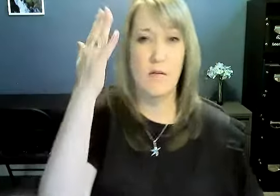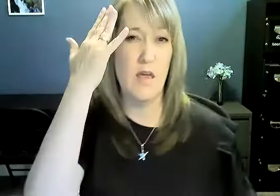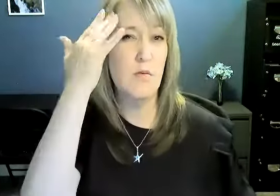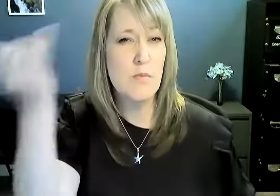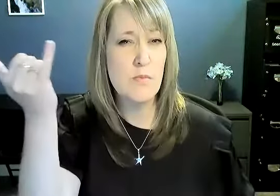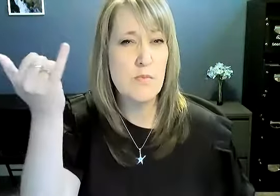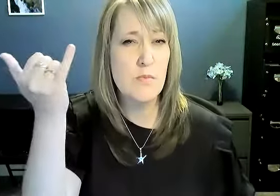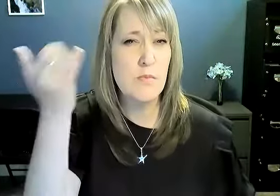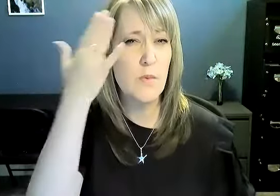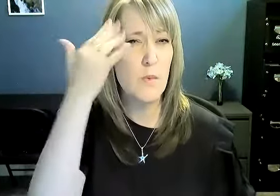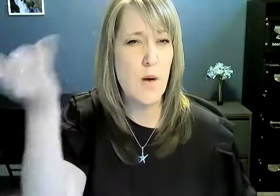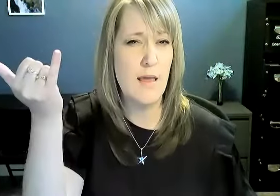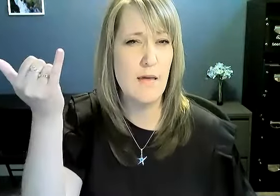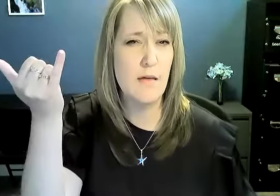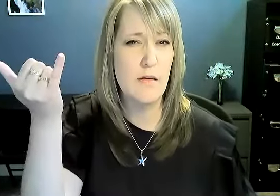okay? Why?